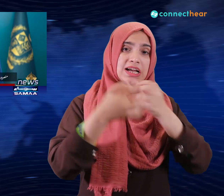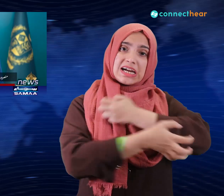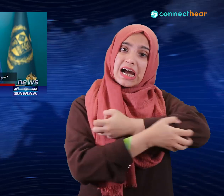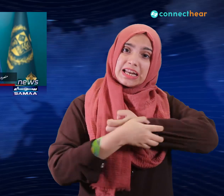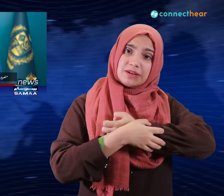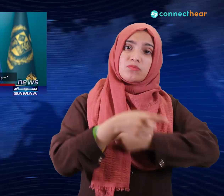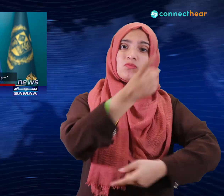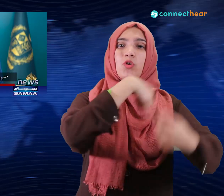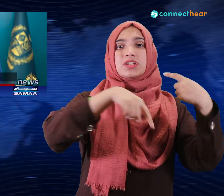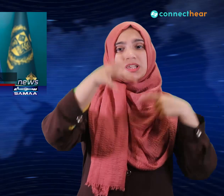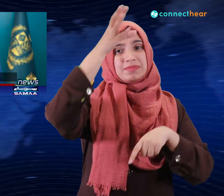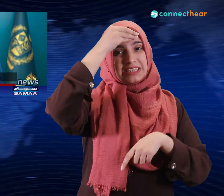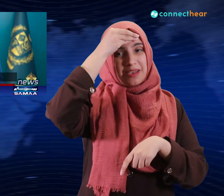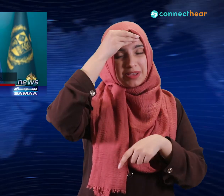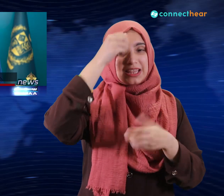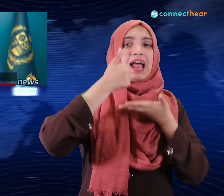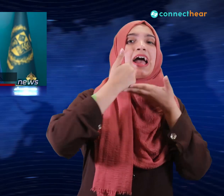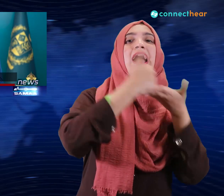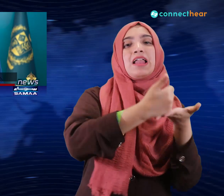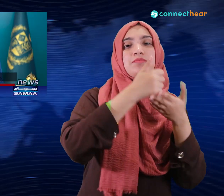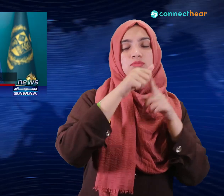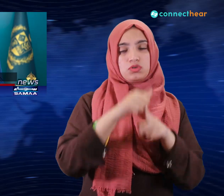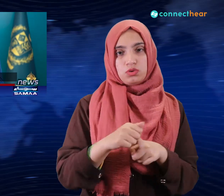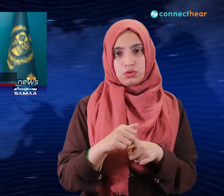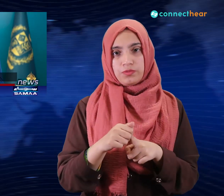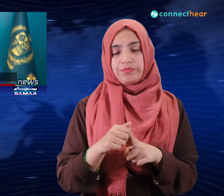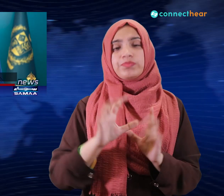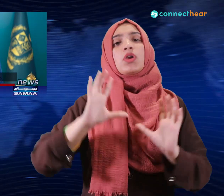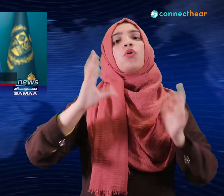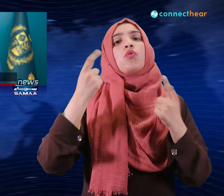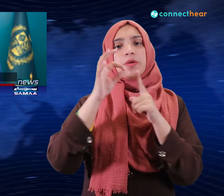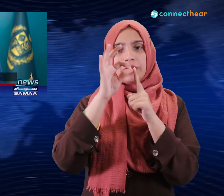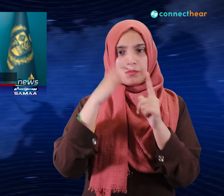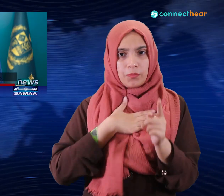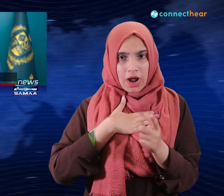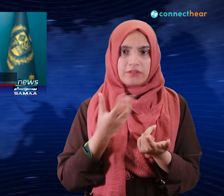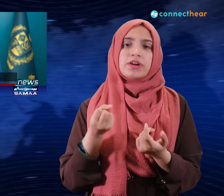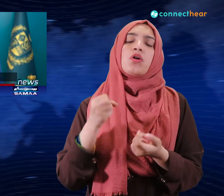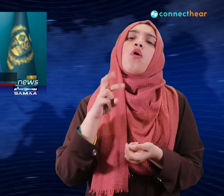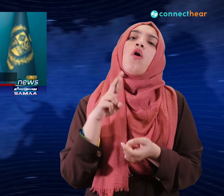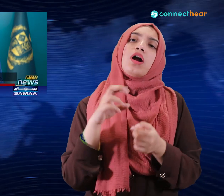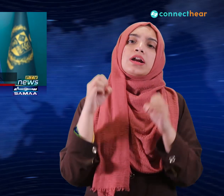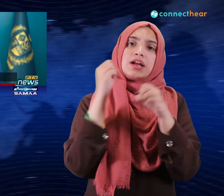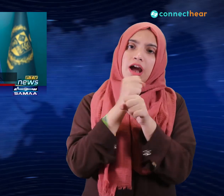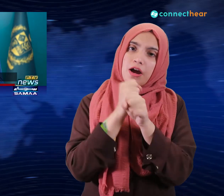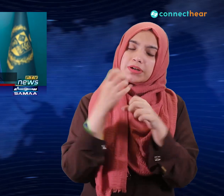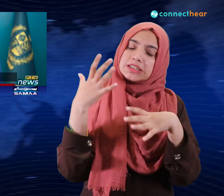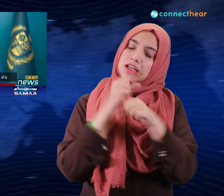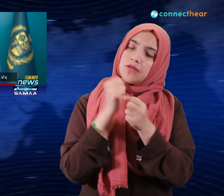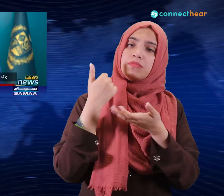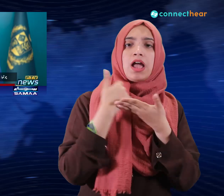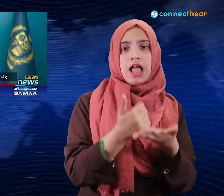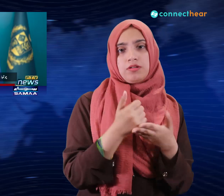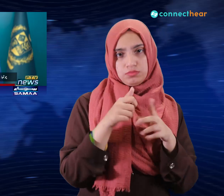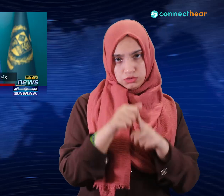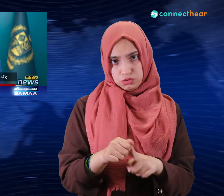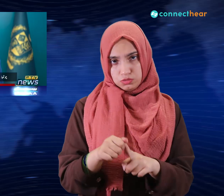propose viable projects that can attract public and private investment.